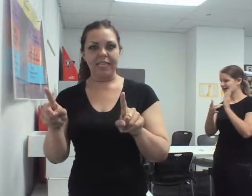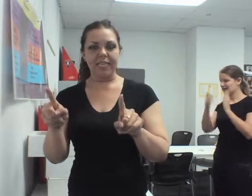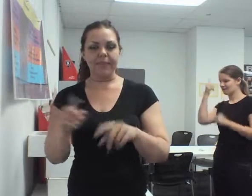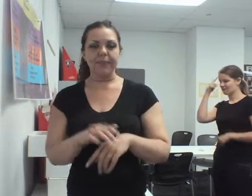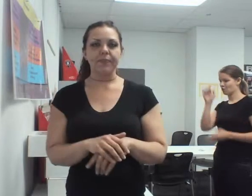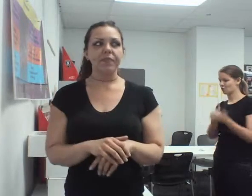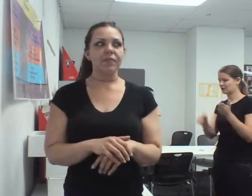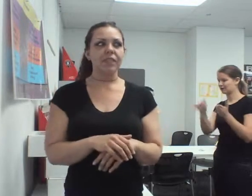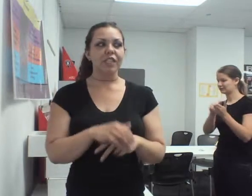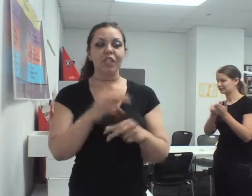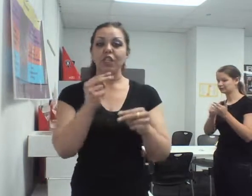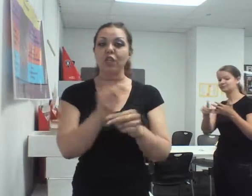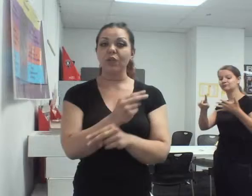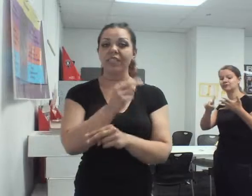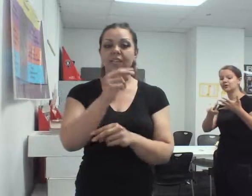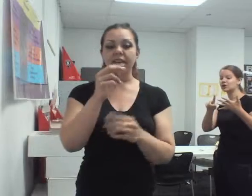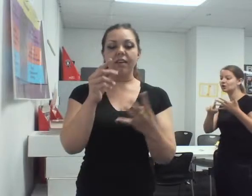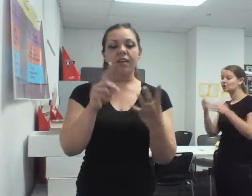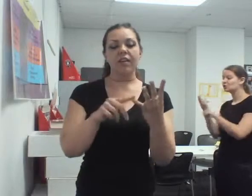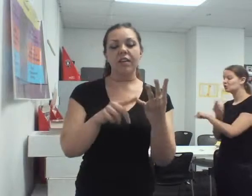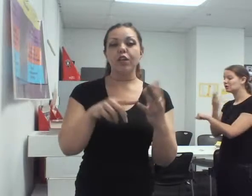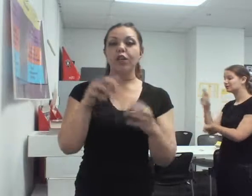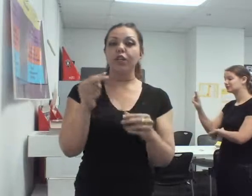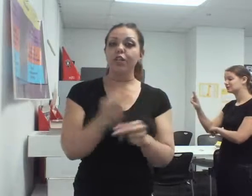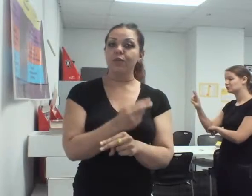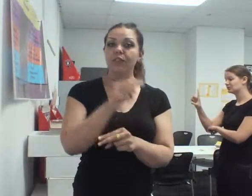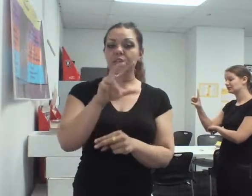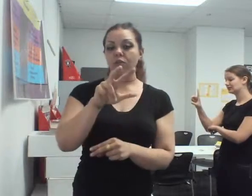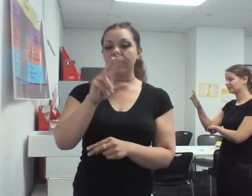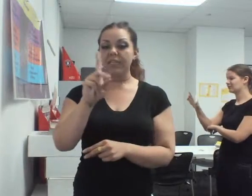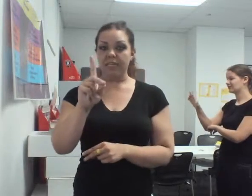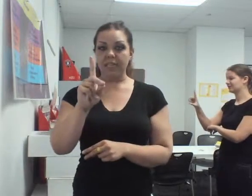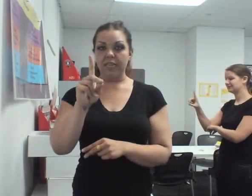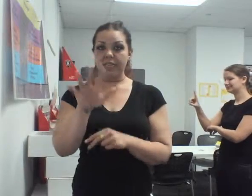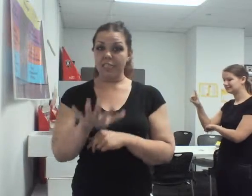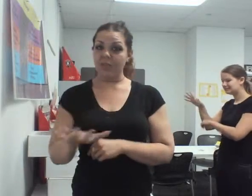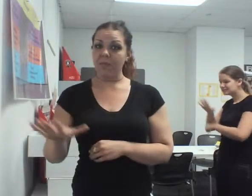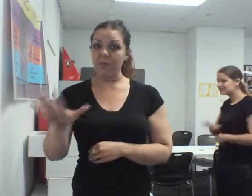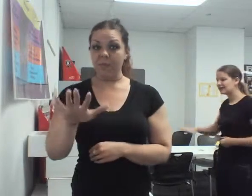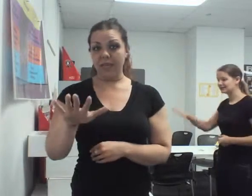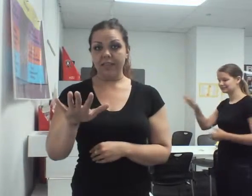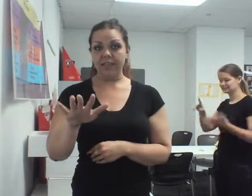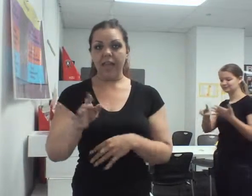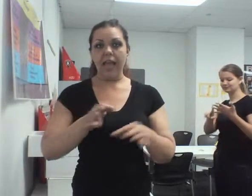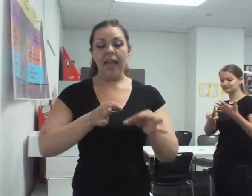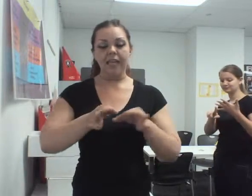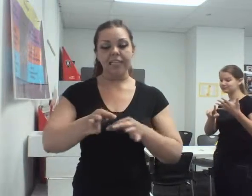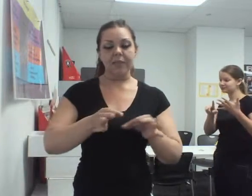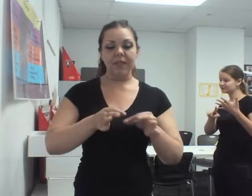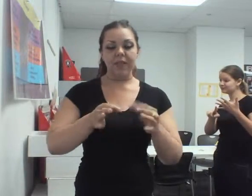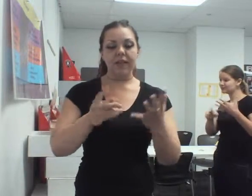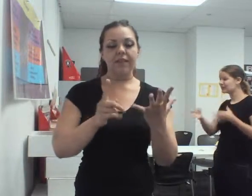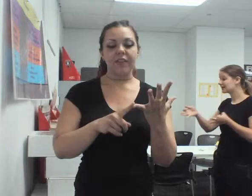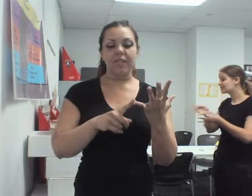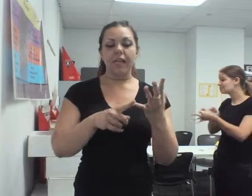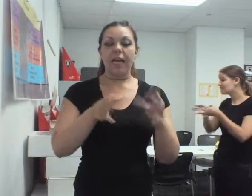Utilizing 3D space, we know about that. Explain by example. Does anybody know what we call